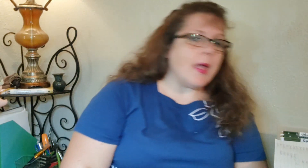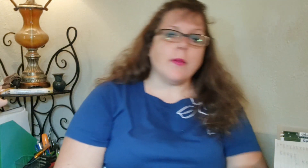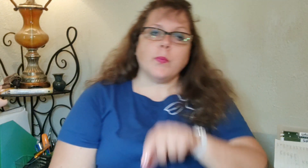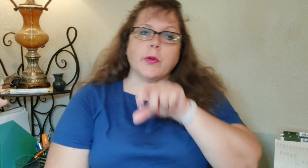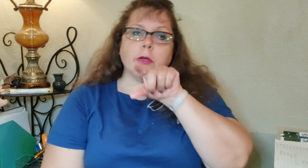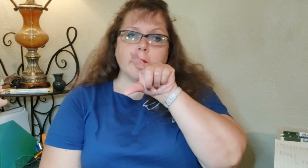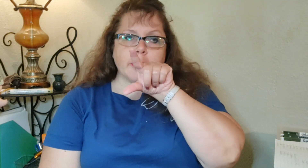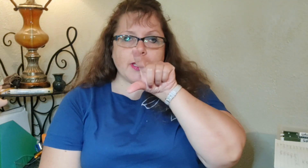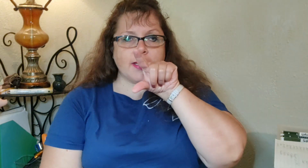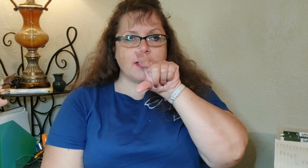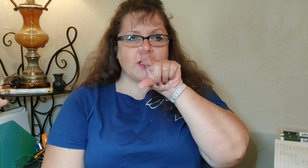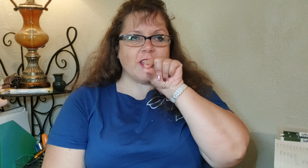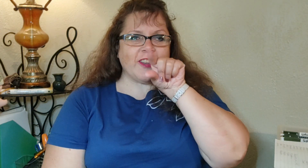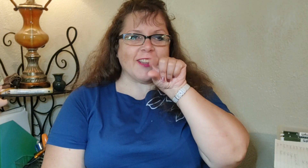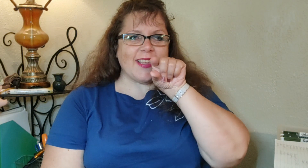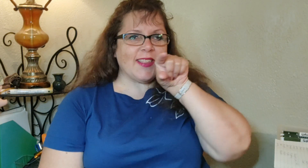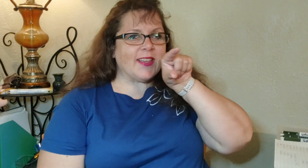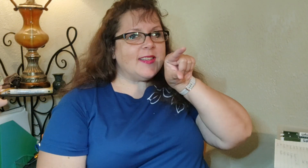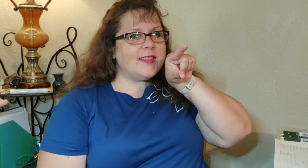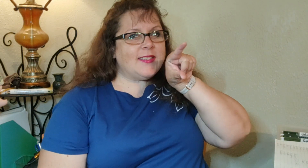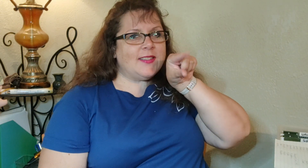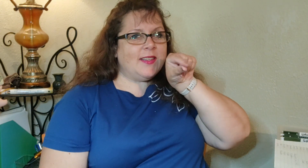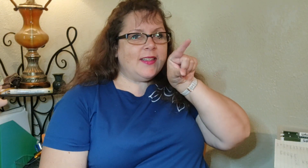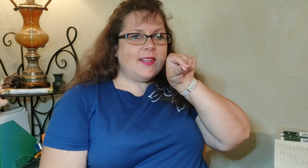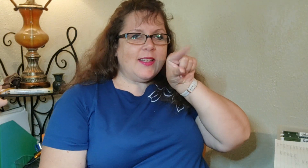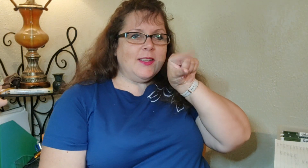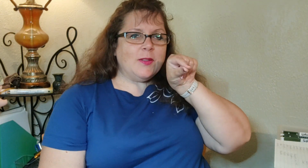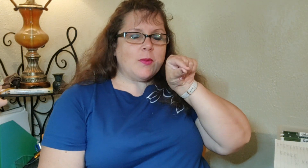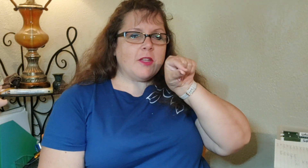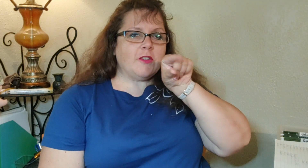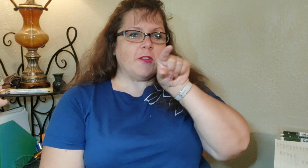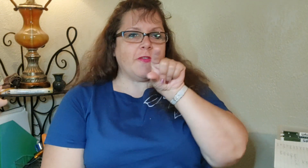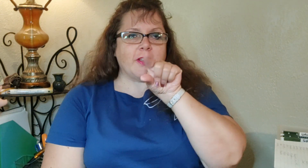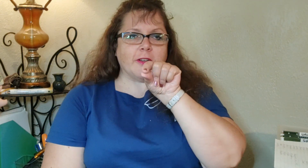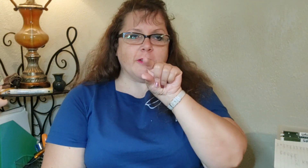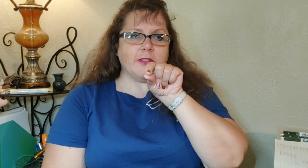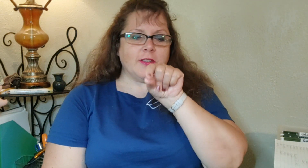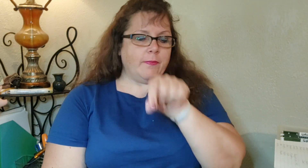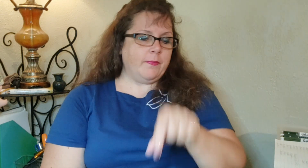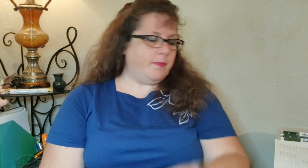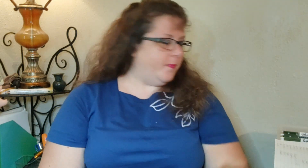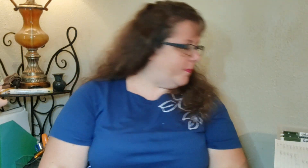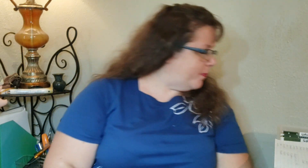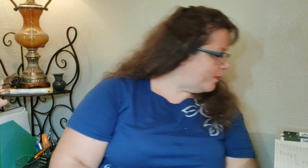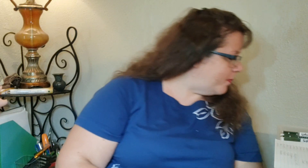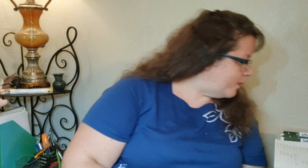In bird, you do like this with your two fingers.